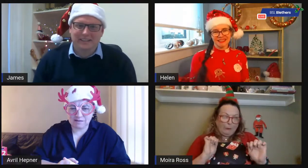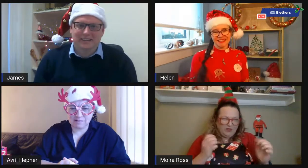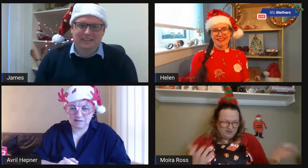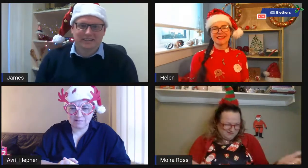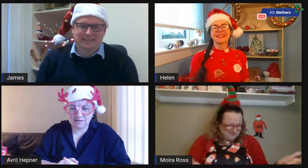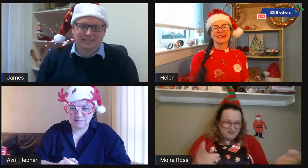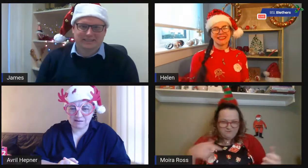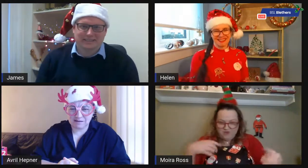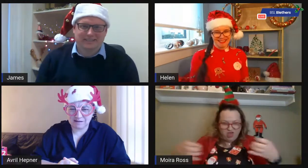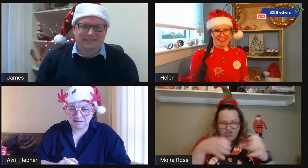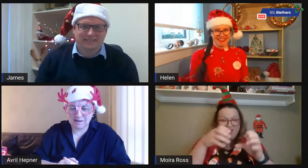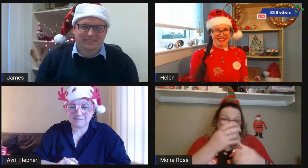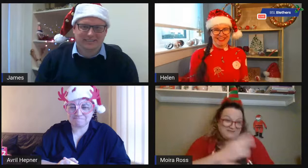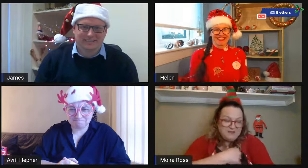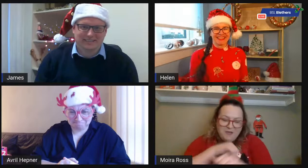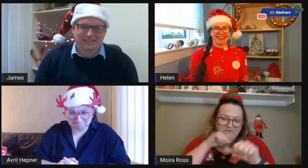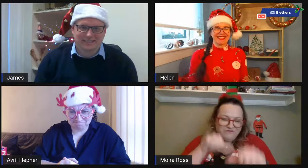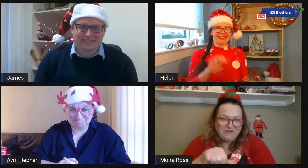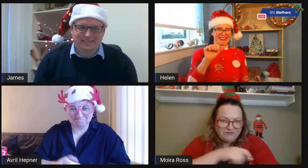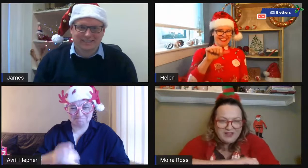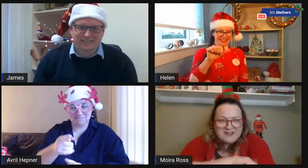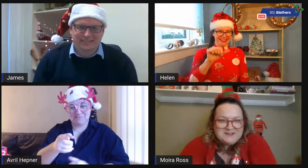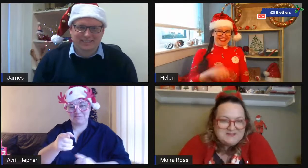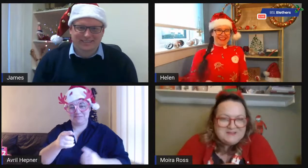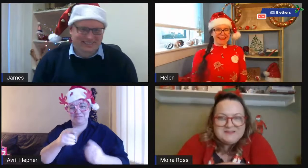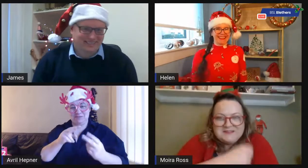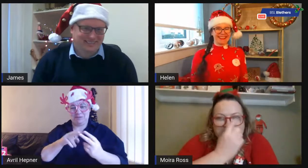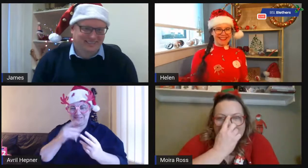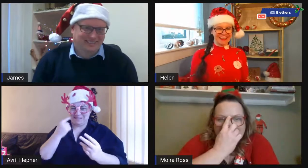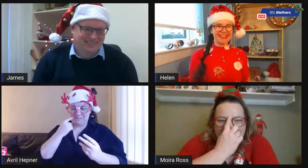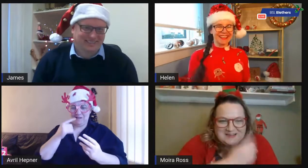didn't have great accessories. She just had fashion. So yeah, I stole his stuff.